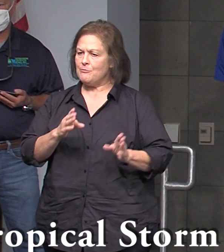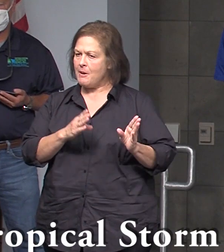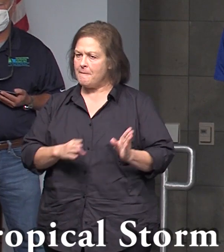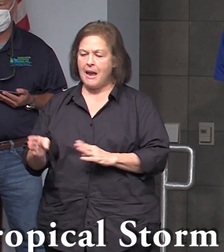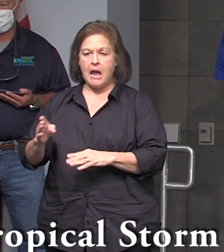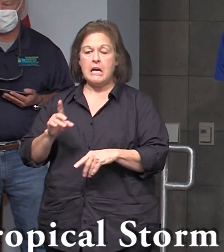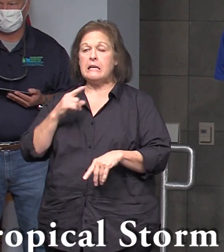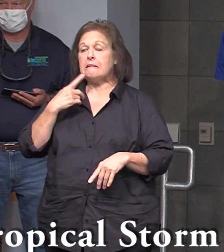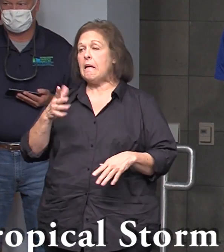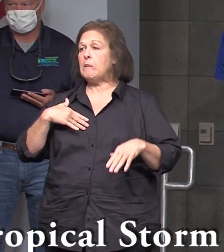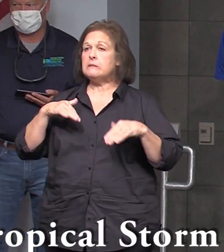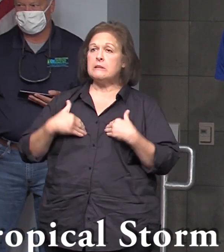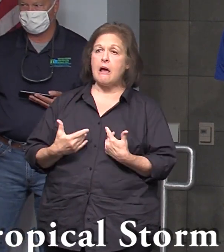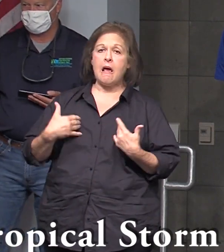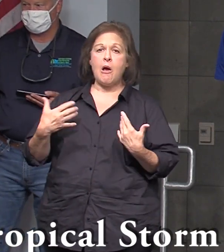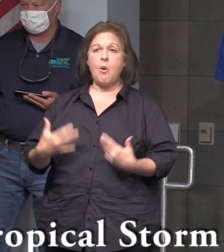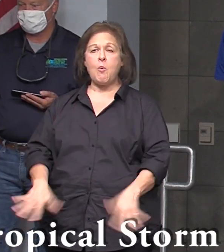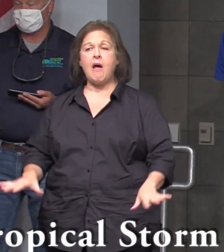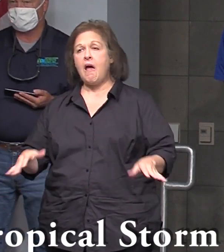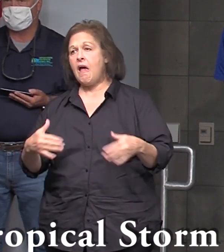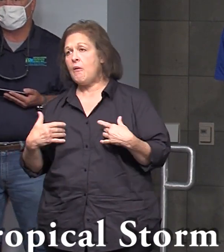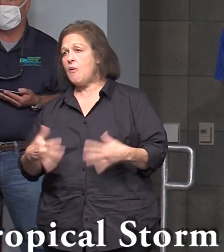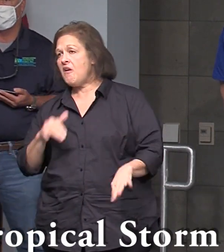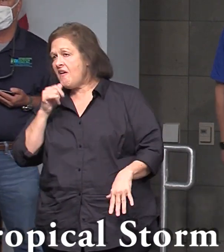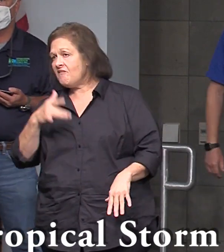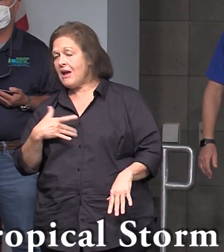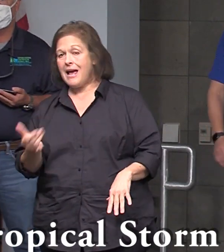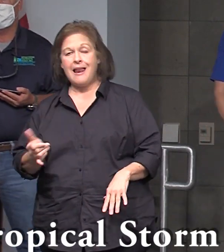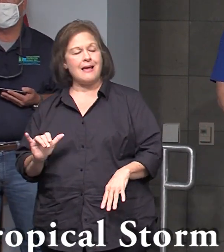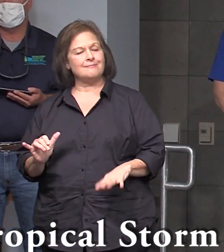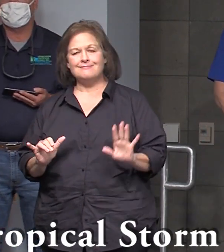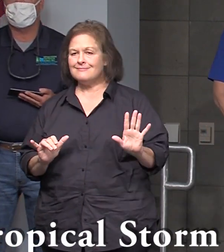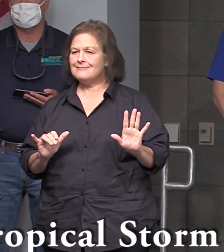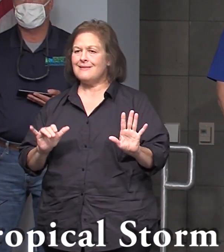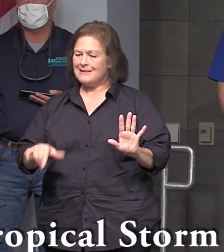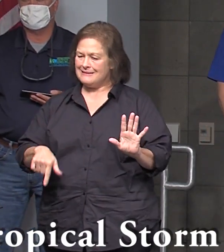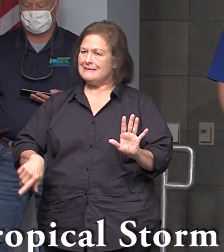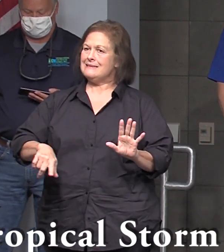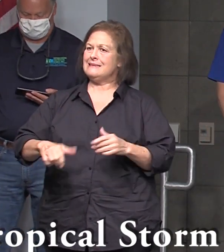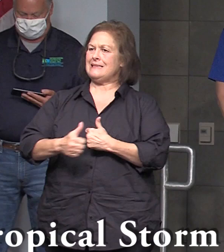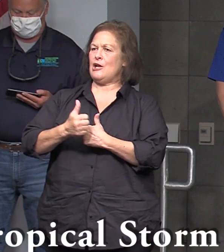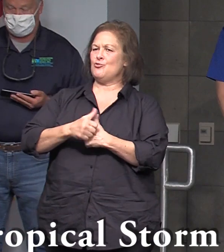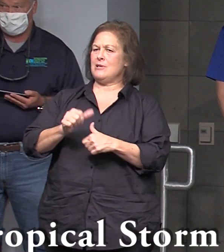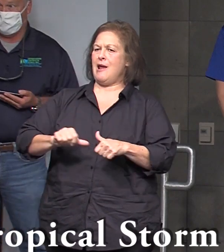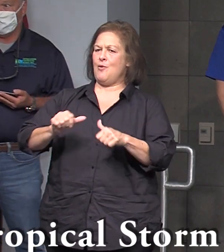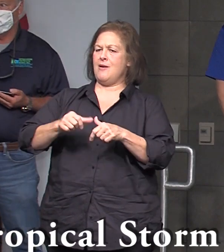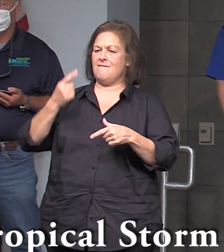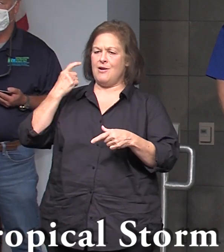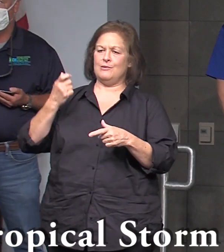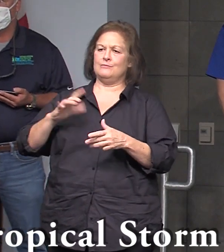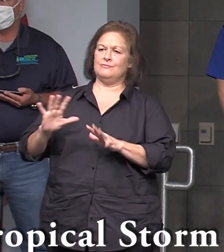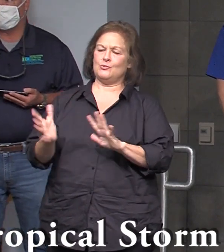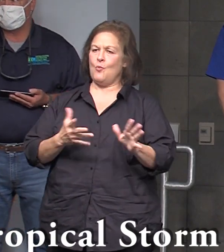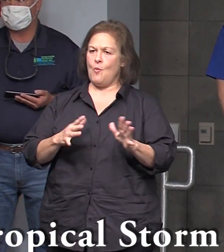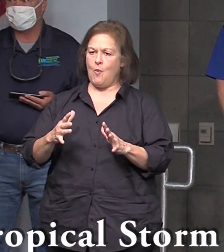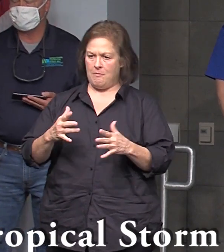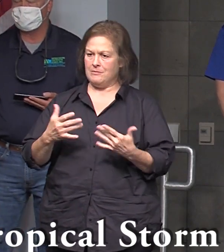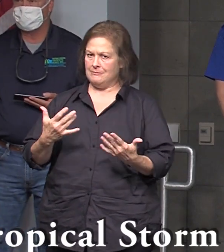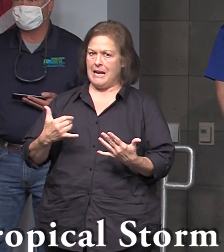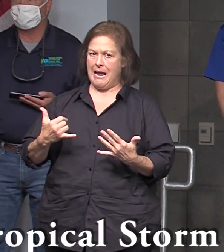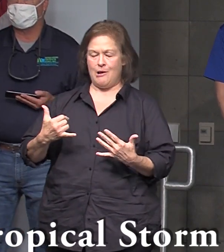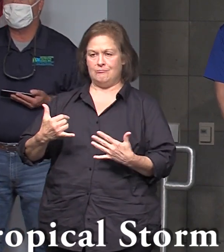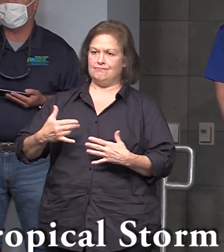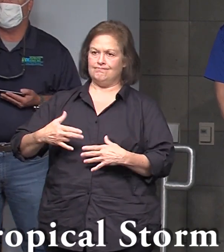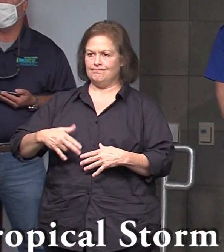You cannot say, I'm tired of this, I don't want to do it. We all live in a dangerous area for storms. This is the height of our season. We need to